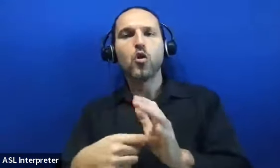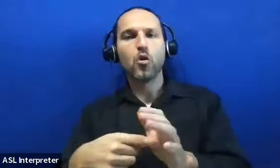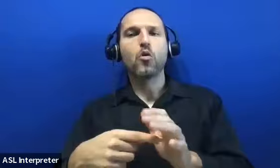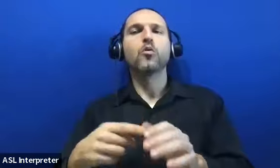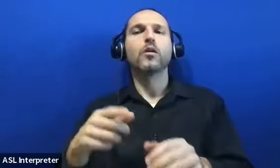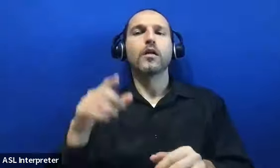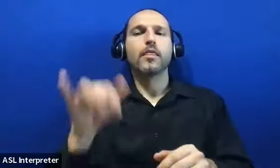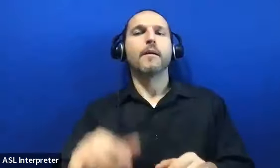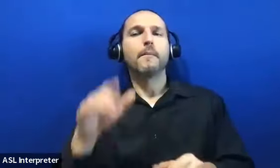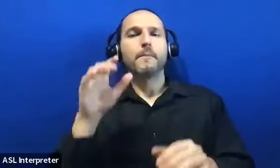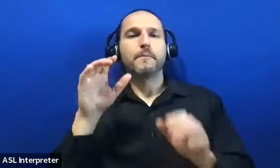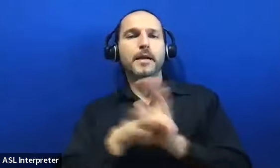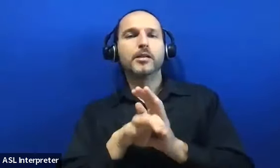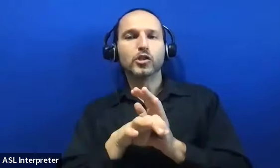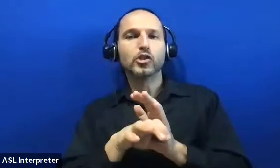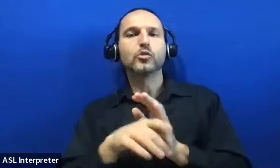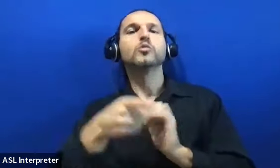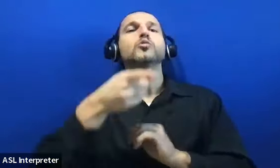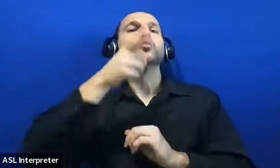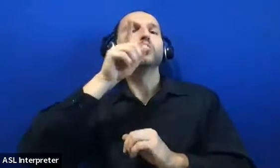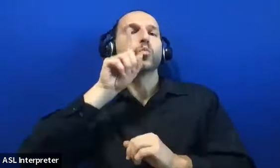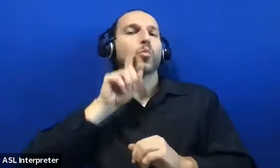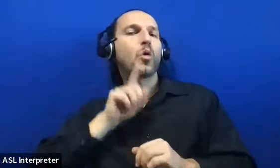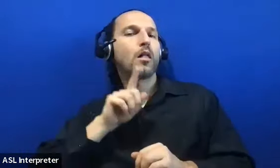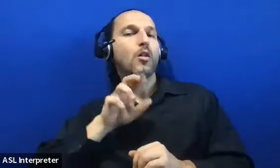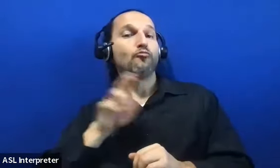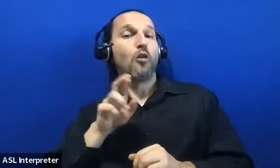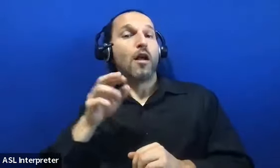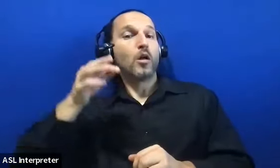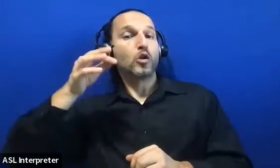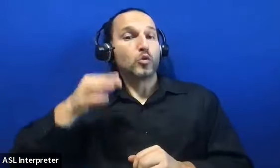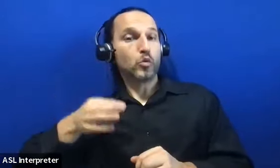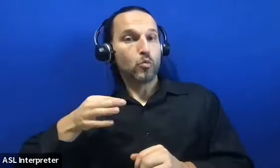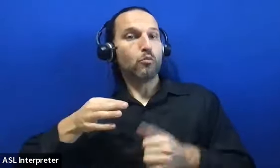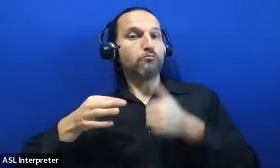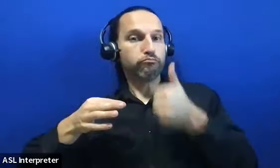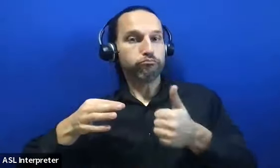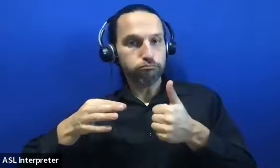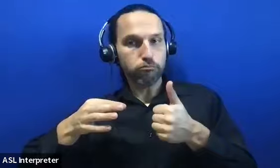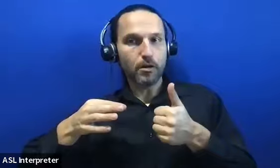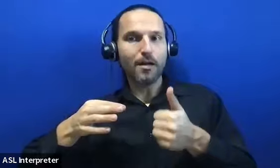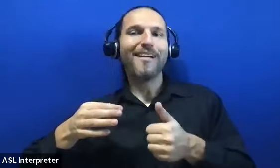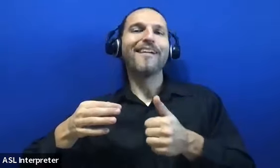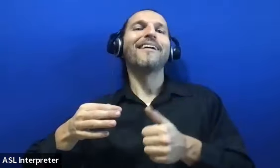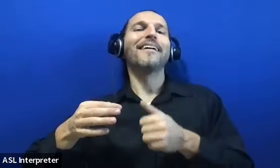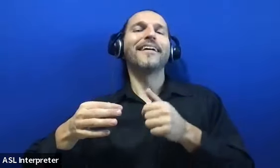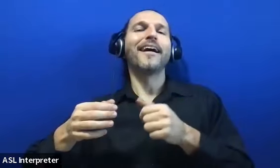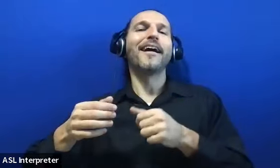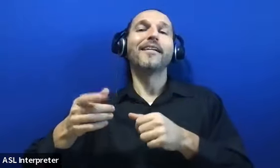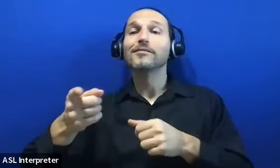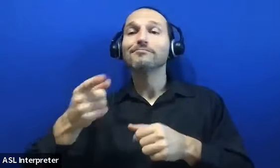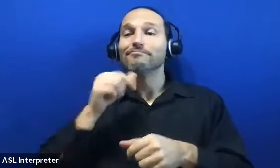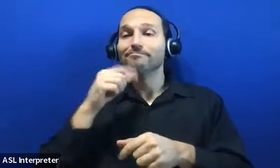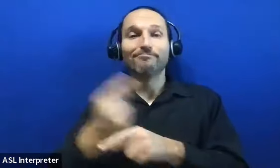right tube. And then in an aspirated swallow, we have food